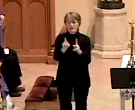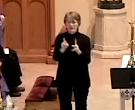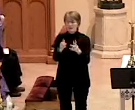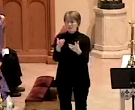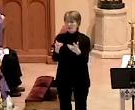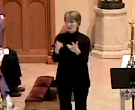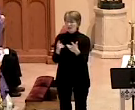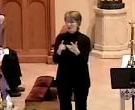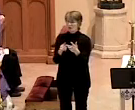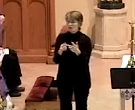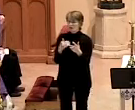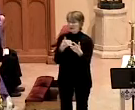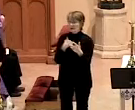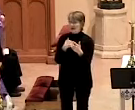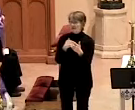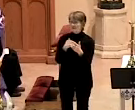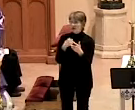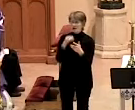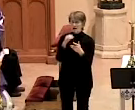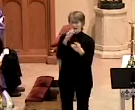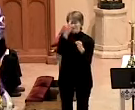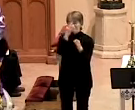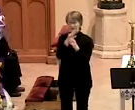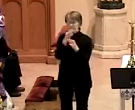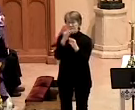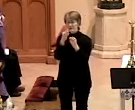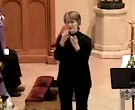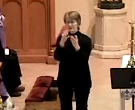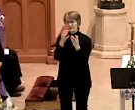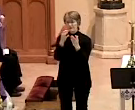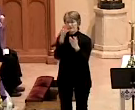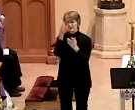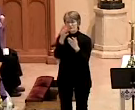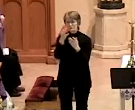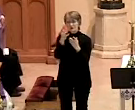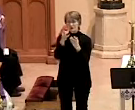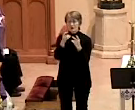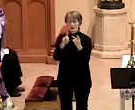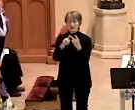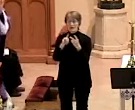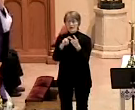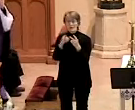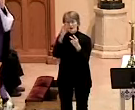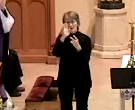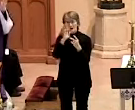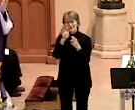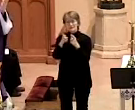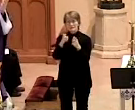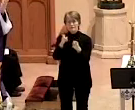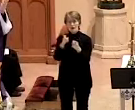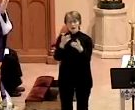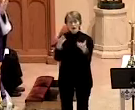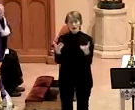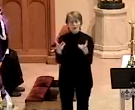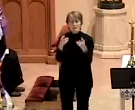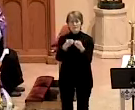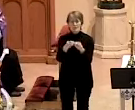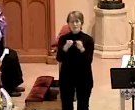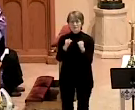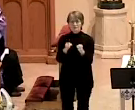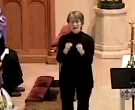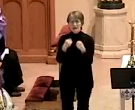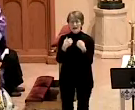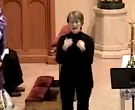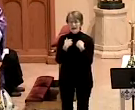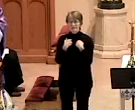we have? Right now we have the capital campaign. Now we got God's gift. And what else are we going to have forward to us? All they